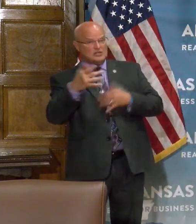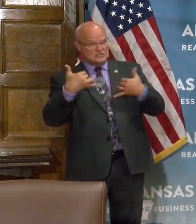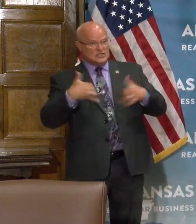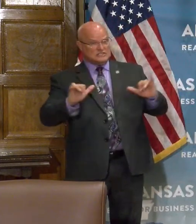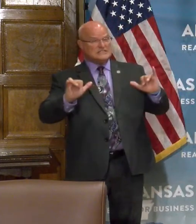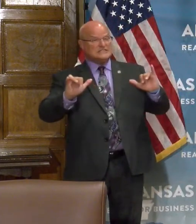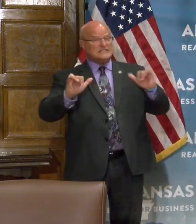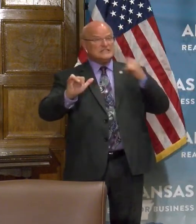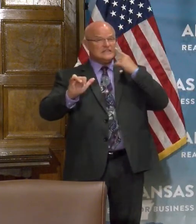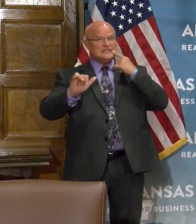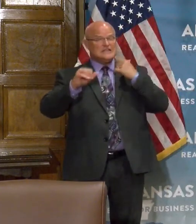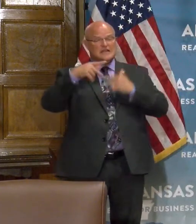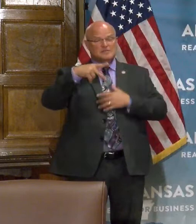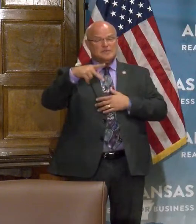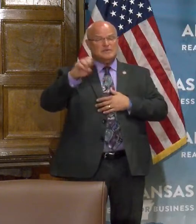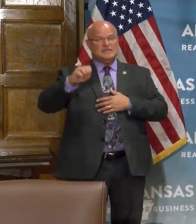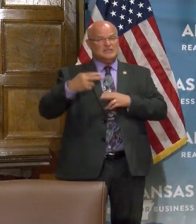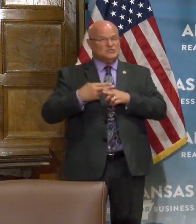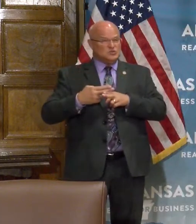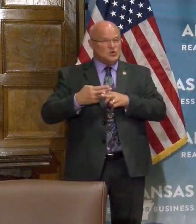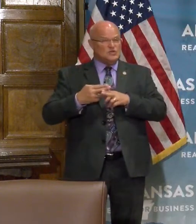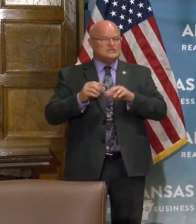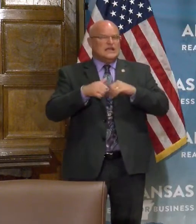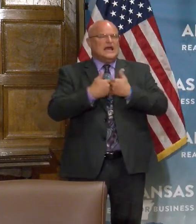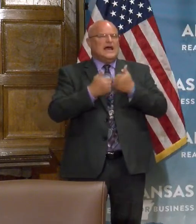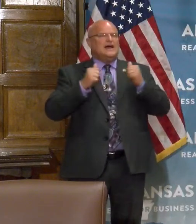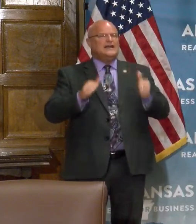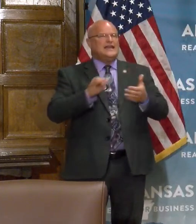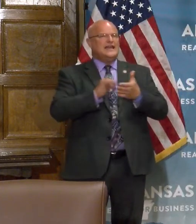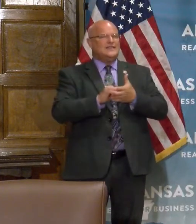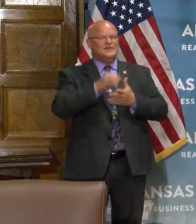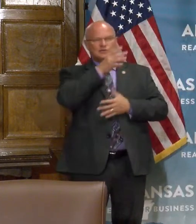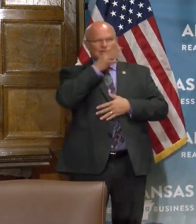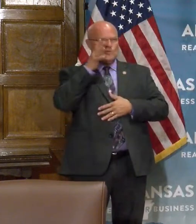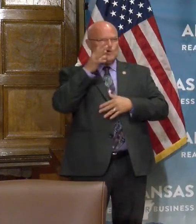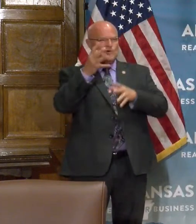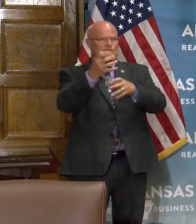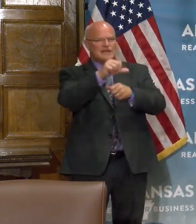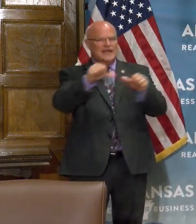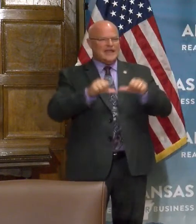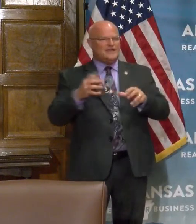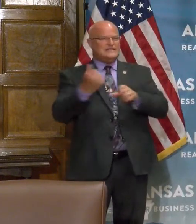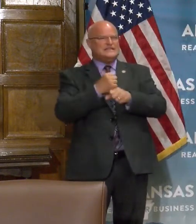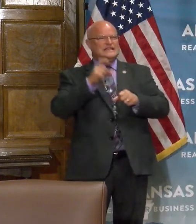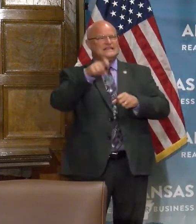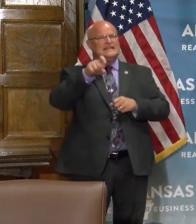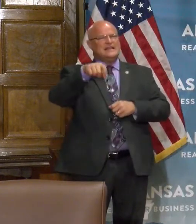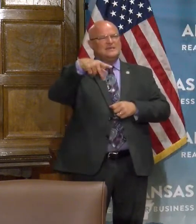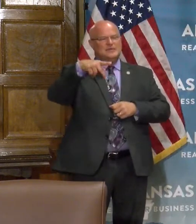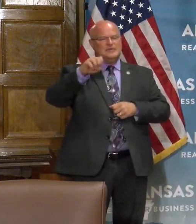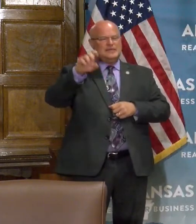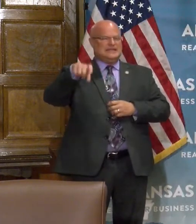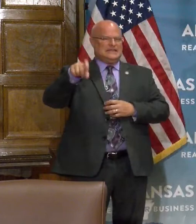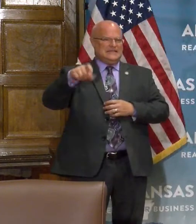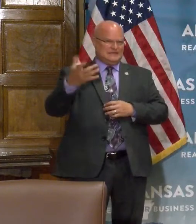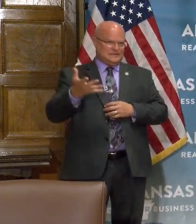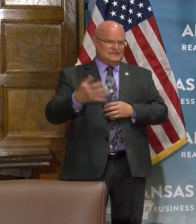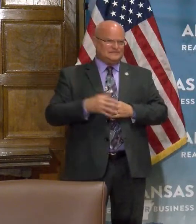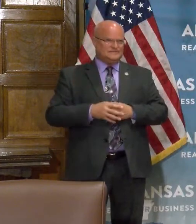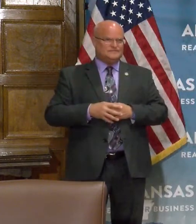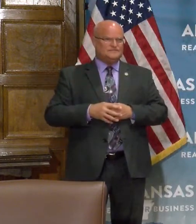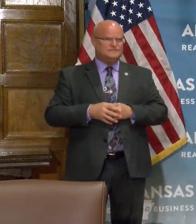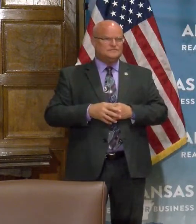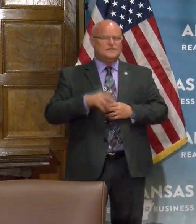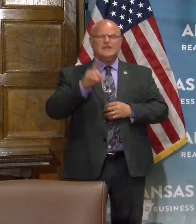still in a PPE shortage? And then how can those rural areas get the necessary PPE? Let's